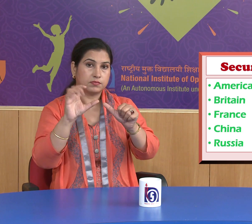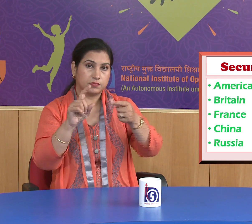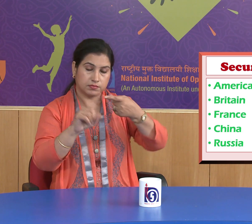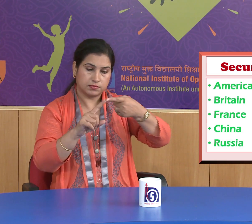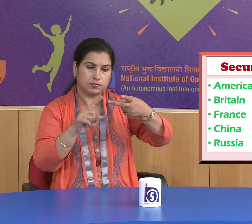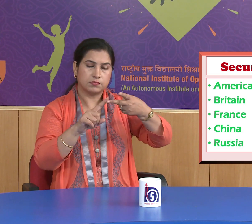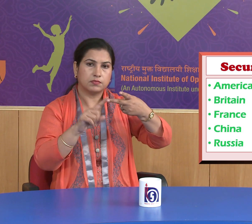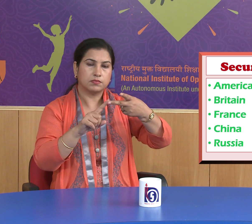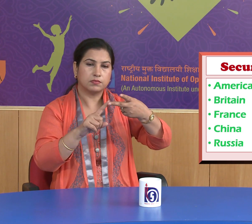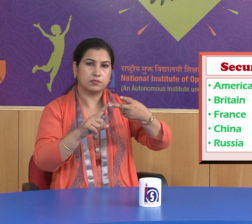second is Britain,